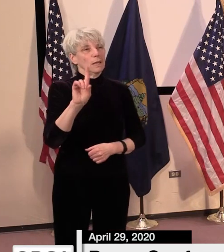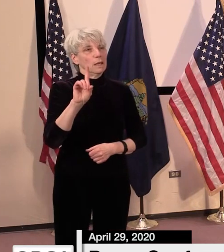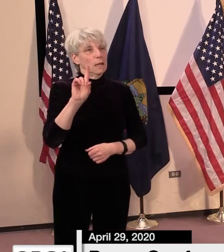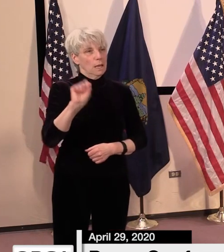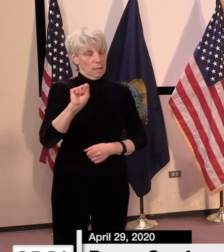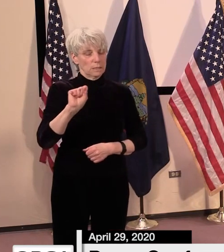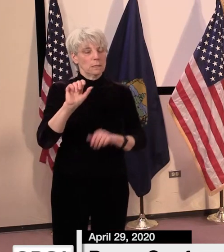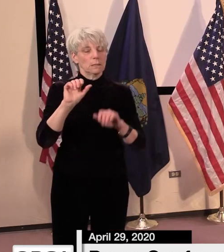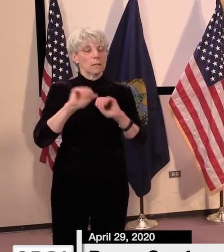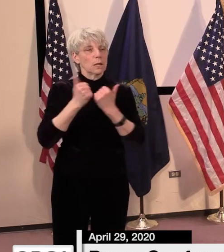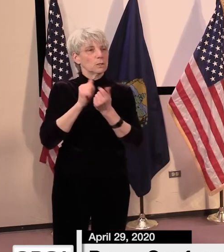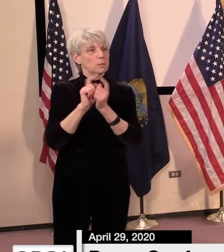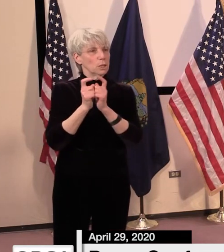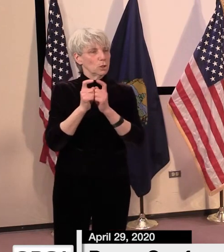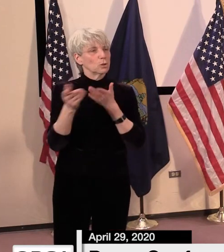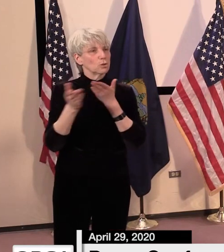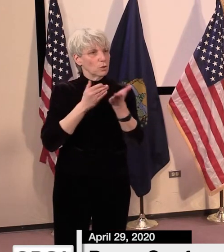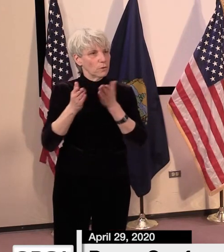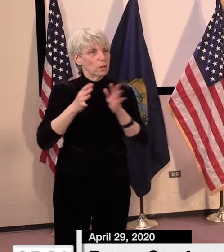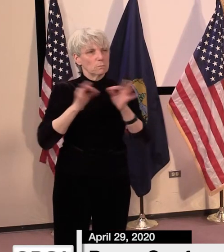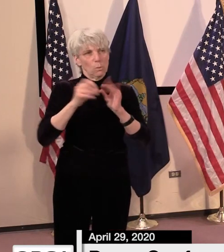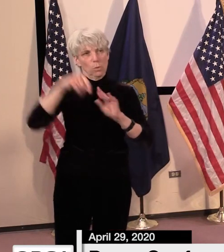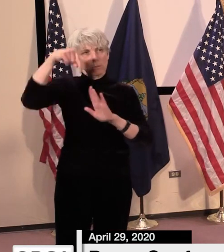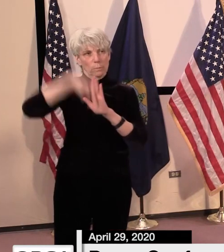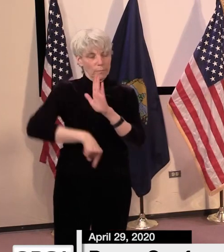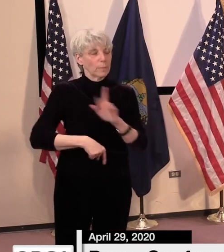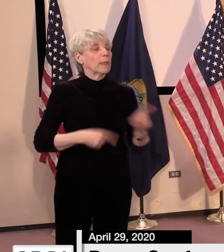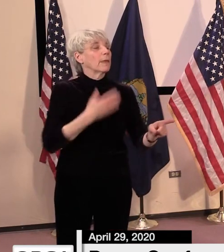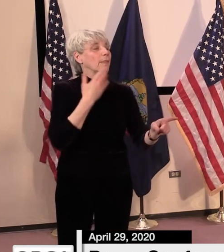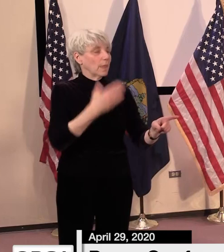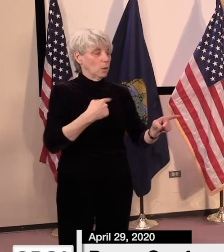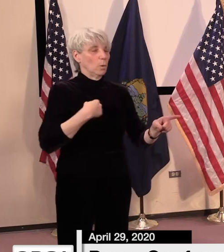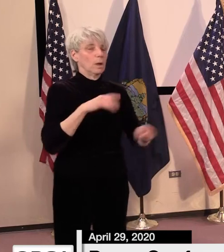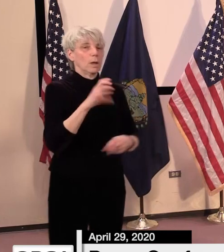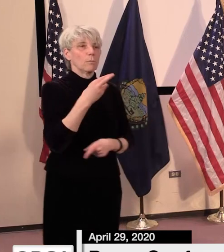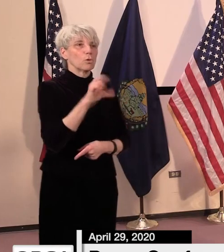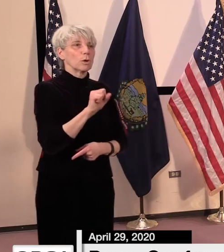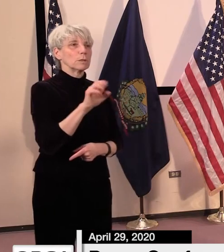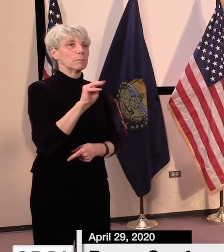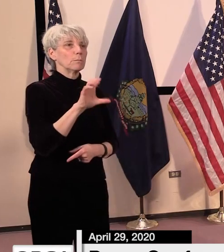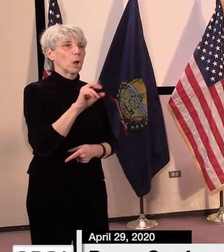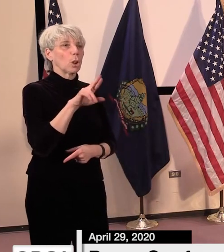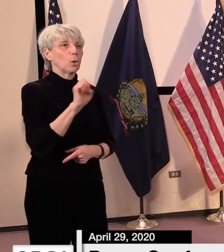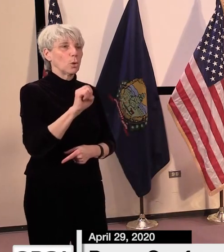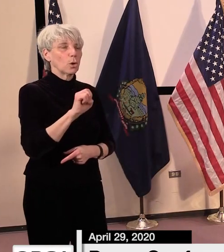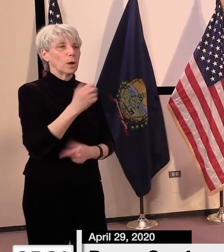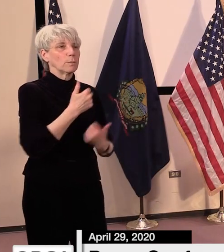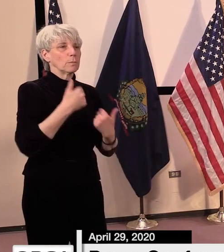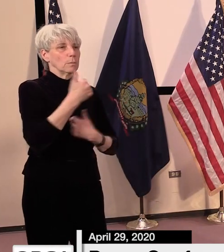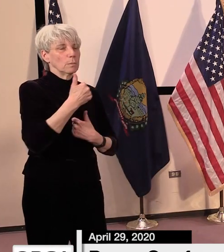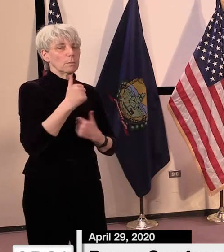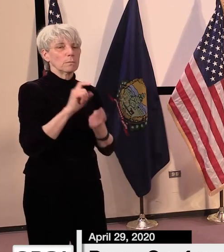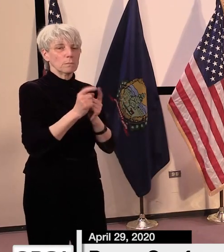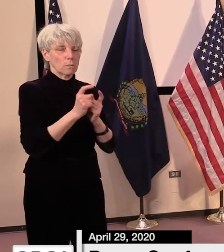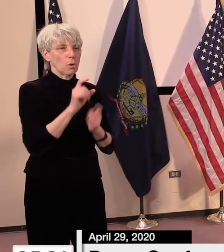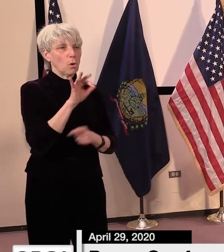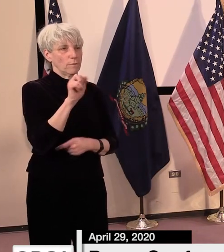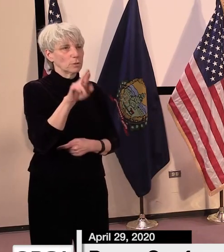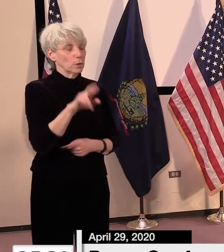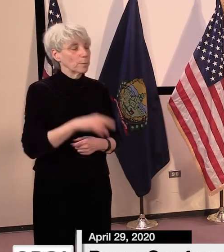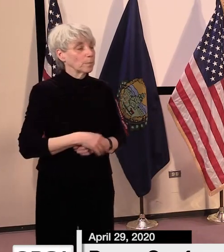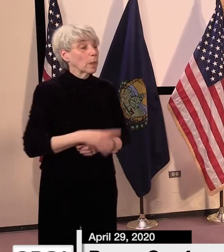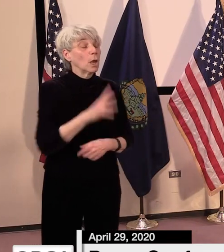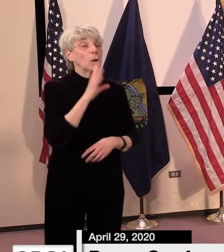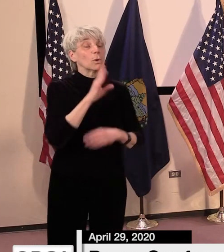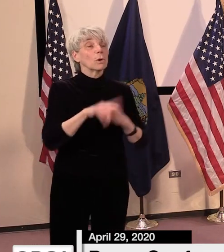questions. All right, thank you, Dr. Kelso. This is Krista McClure, I'm the Chief Data Officer. So regarding data security